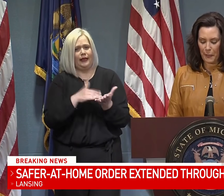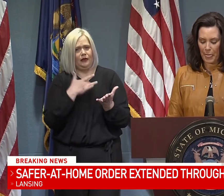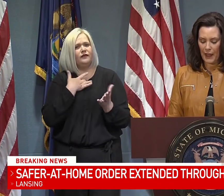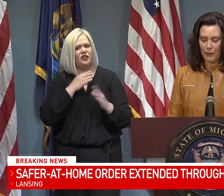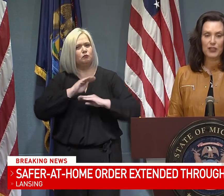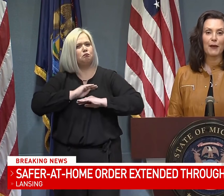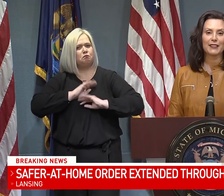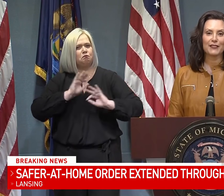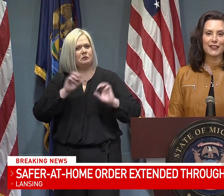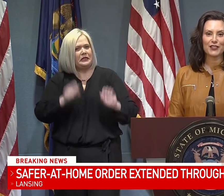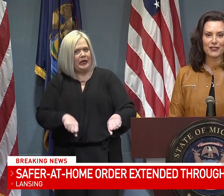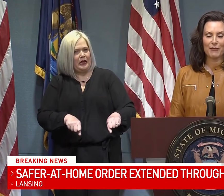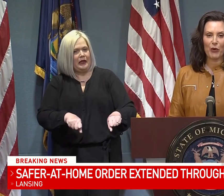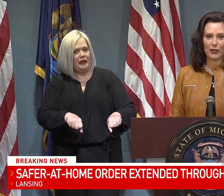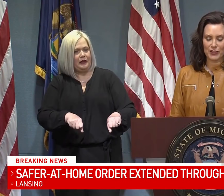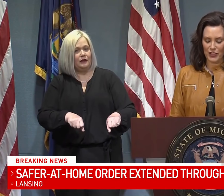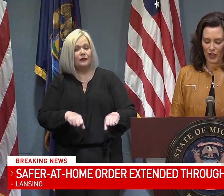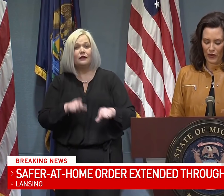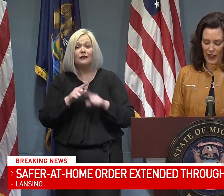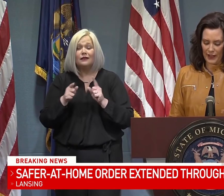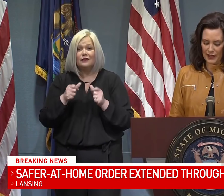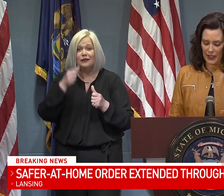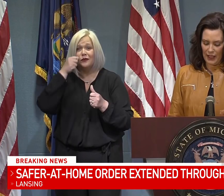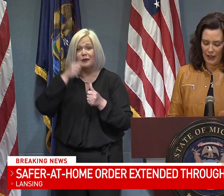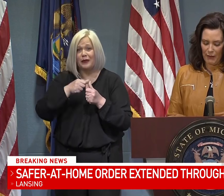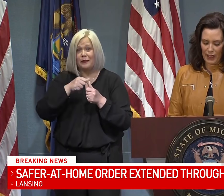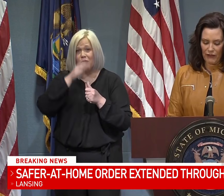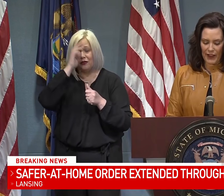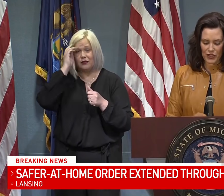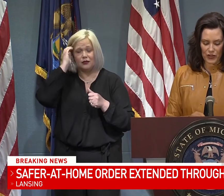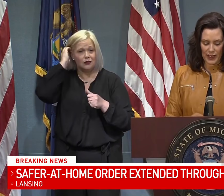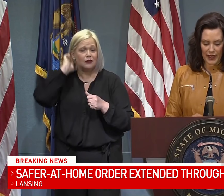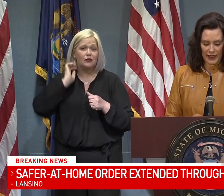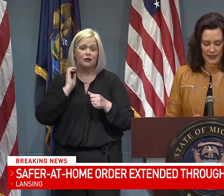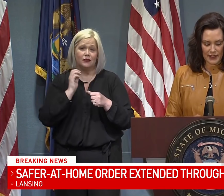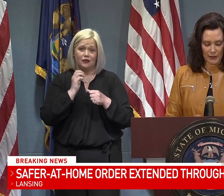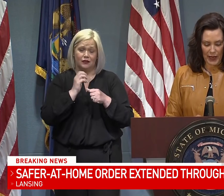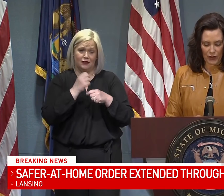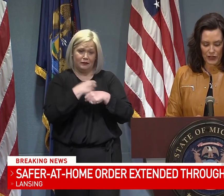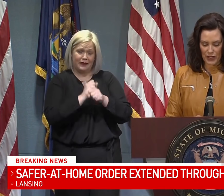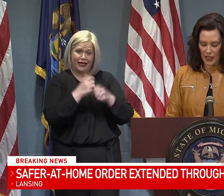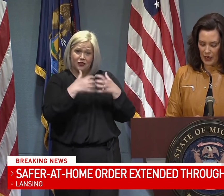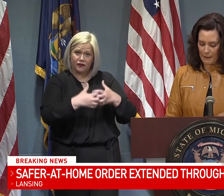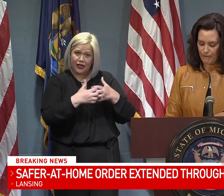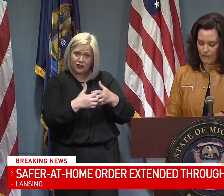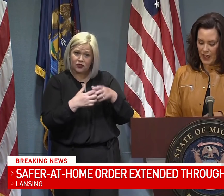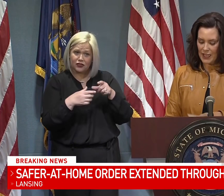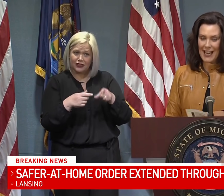of perspective, it's important to know that manufacturing is about